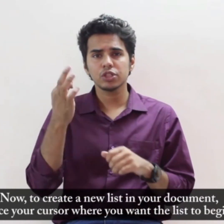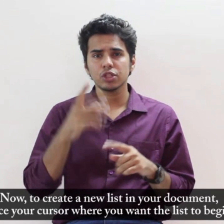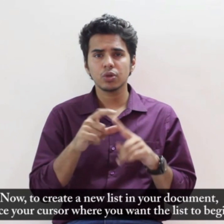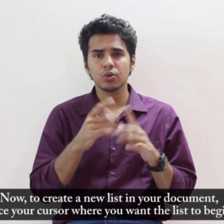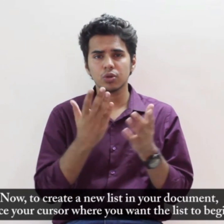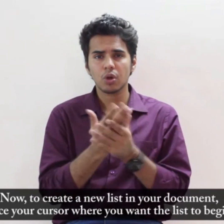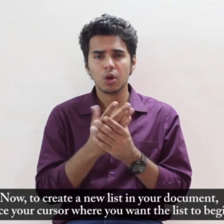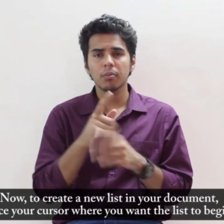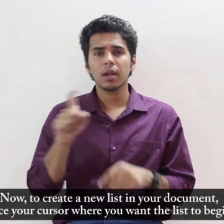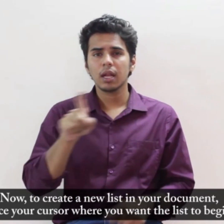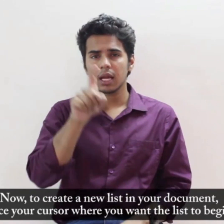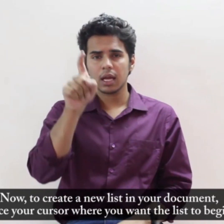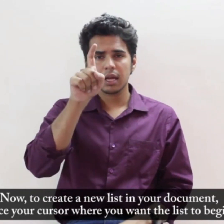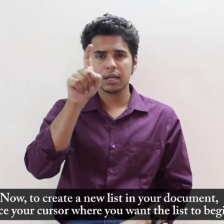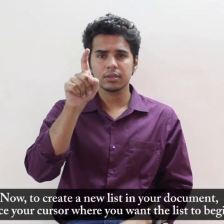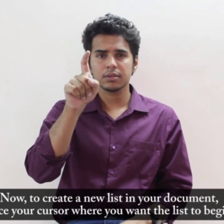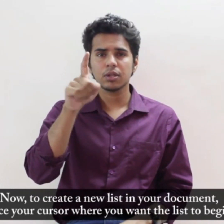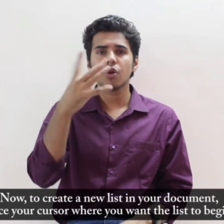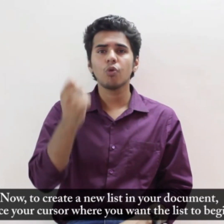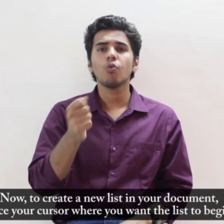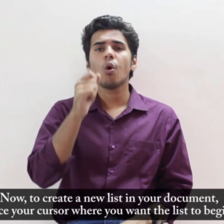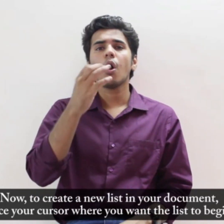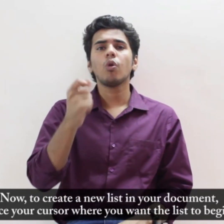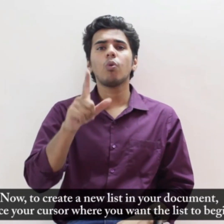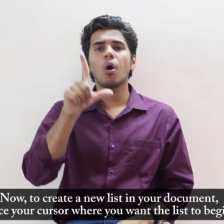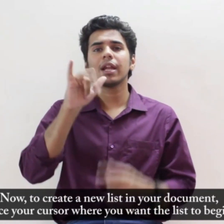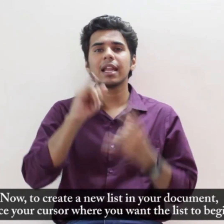document, place your cursor where you want the list to begin.